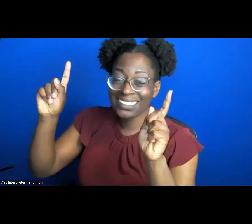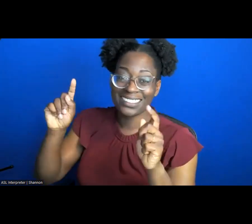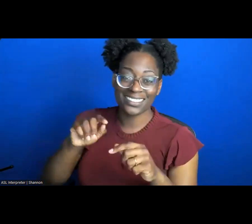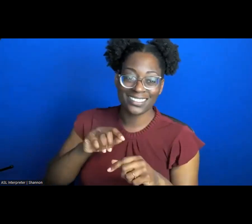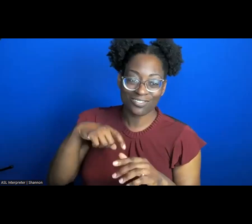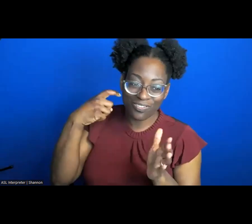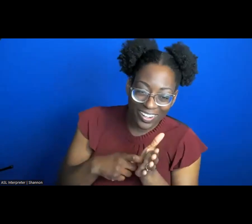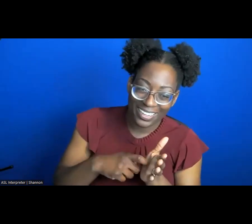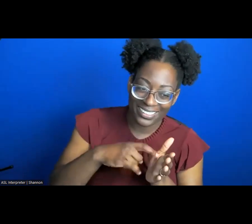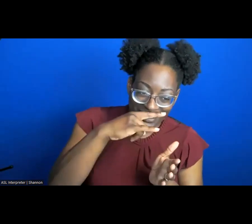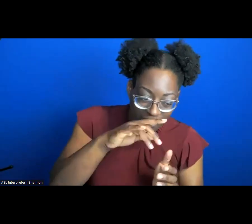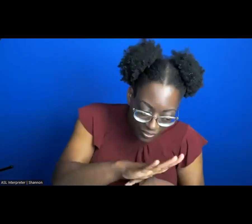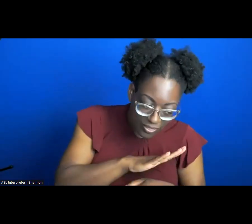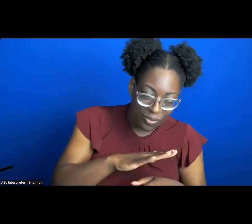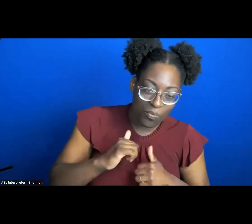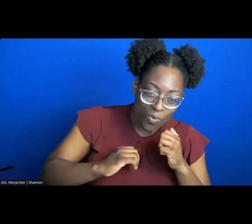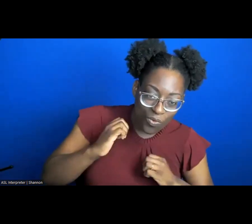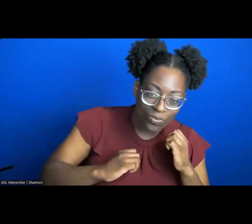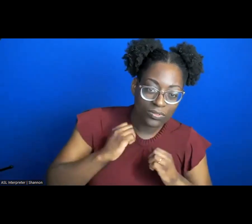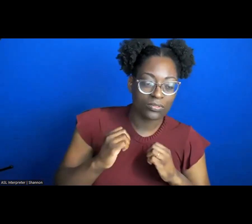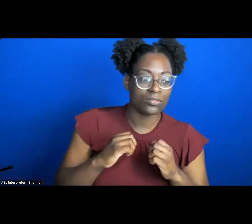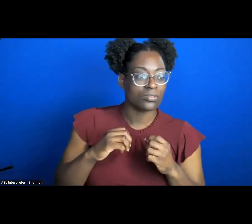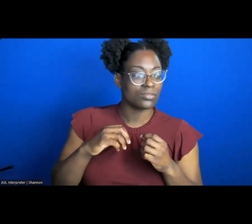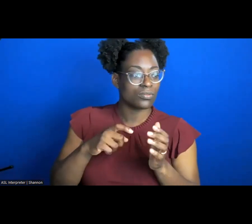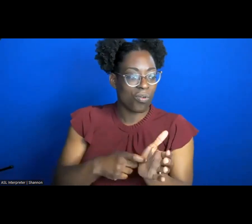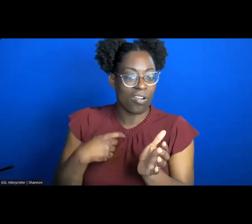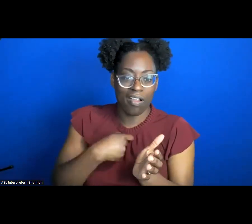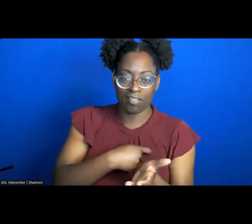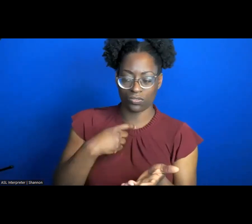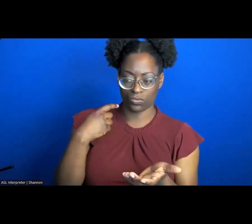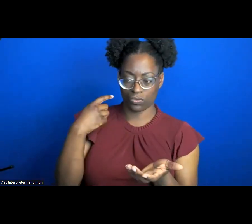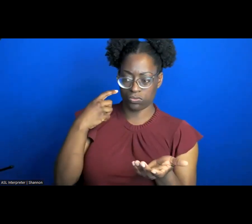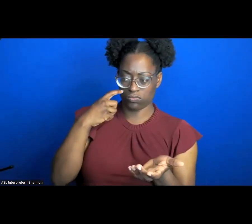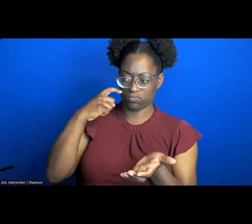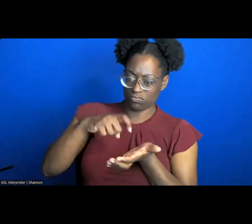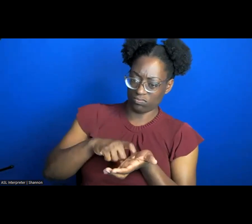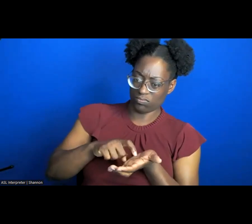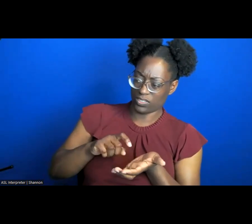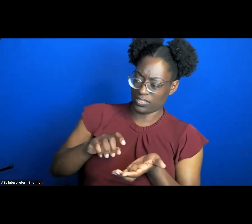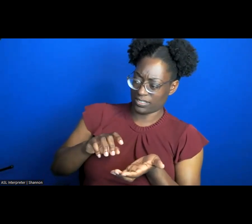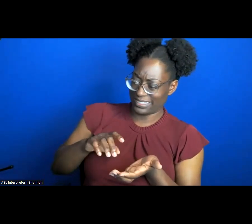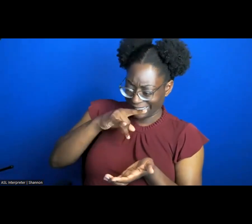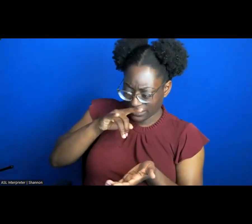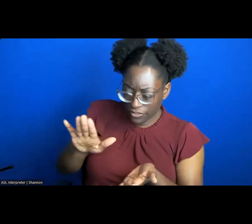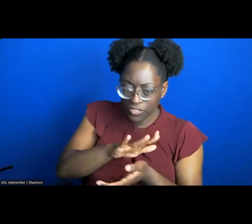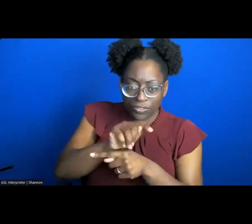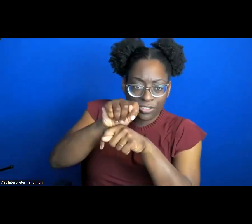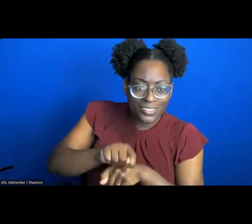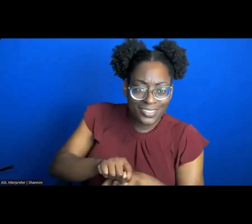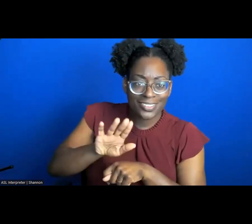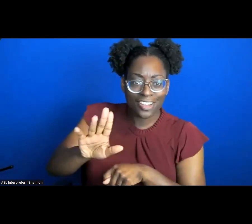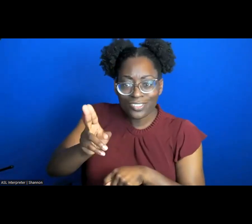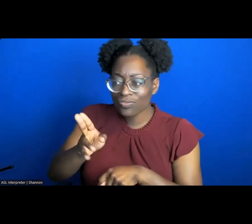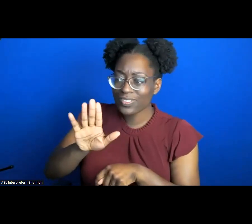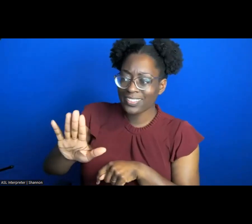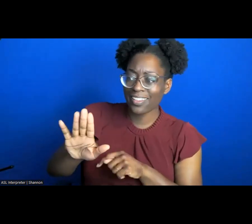child's family and culture and tradition as assets, something to celebrate, to build off of. When I